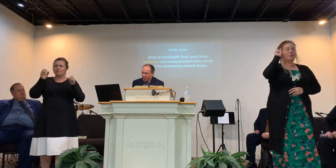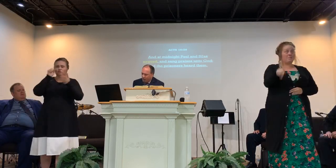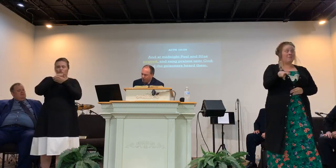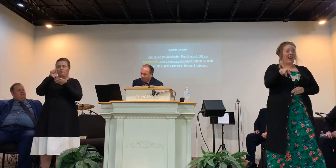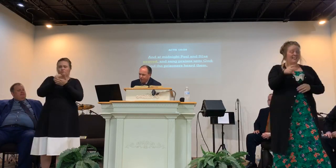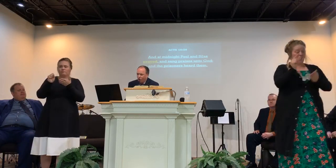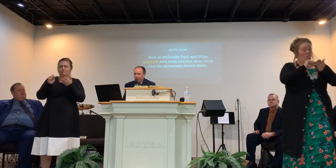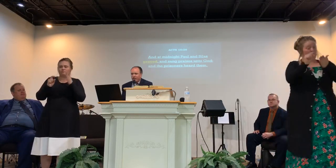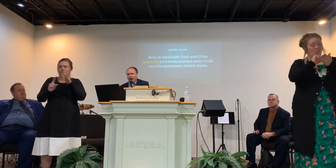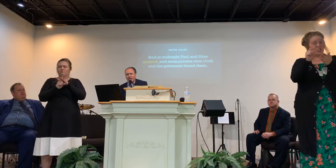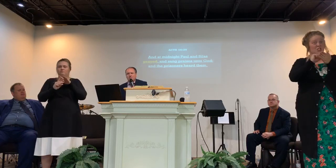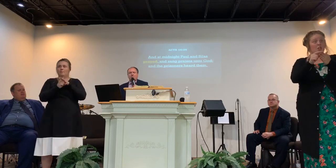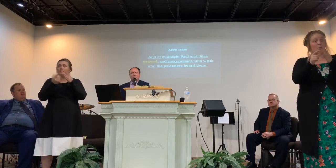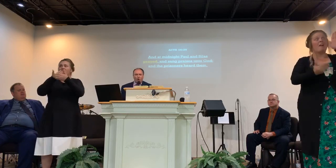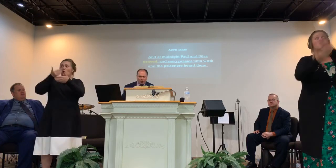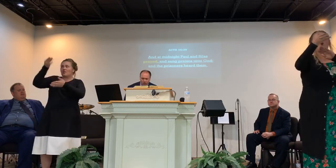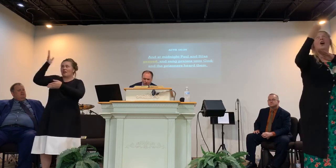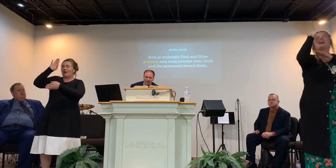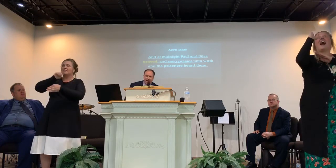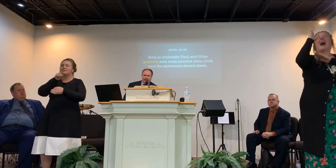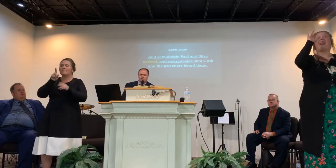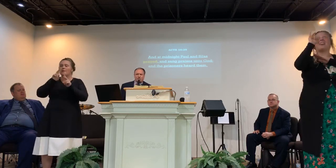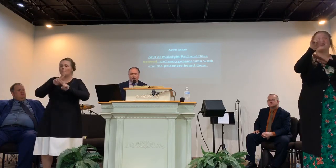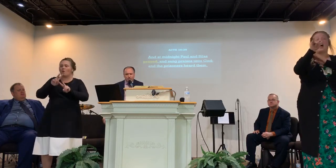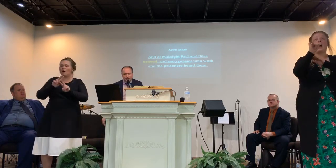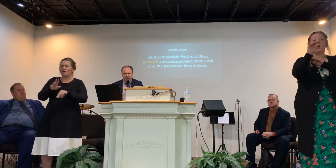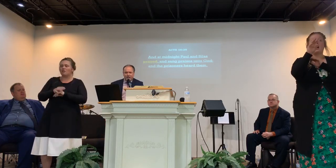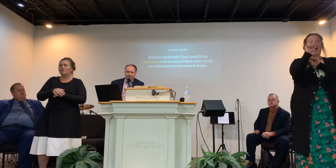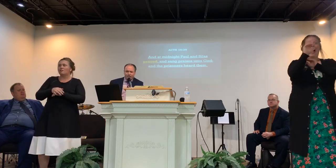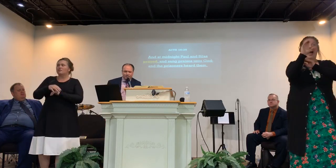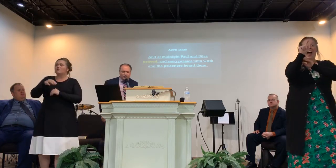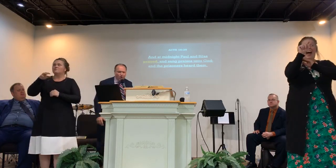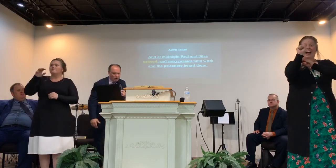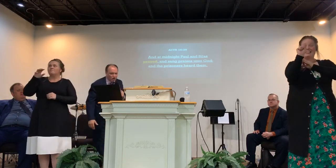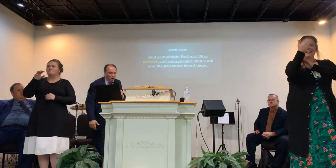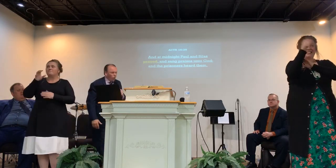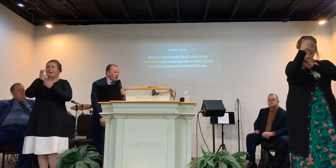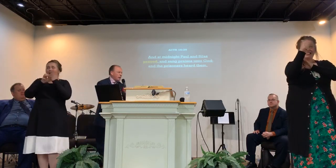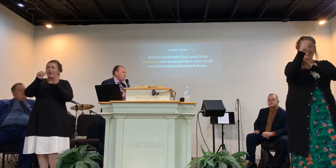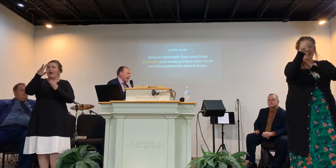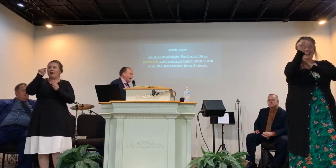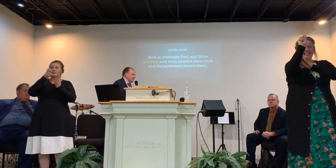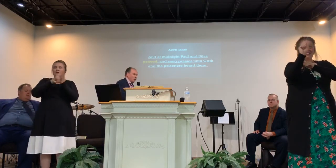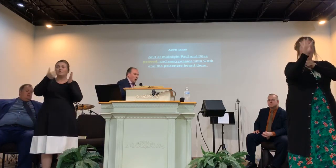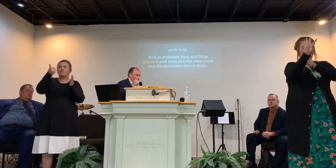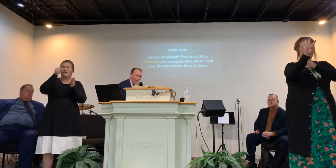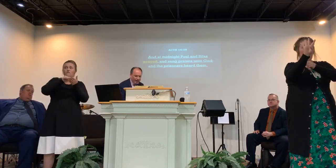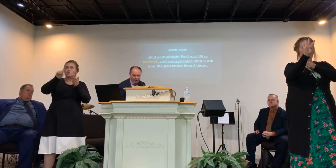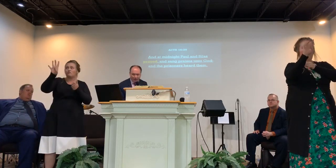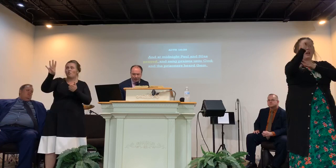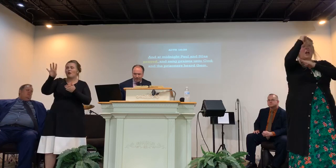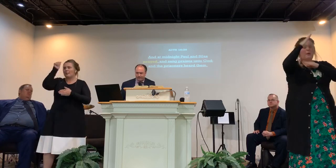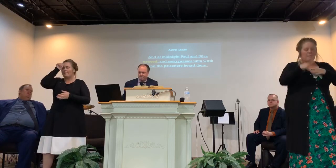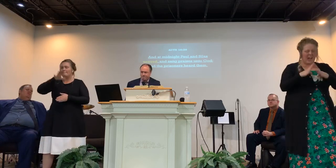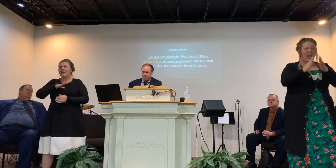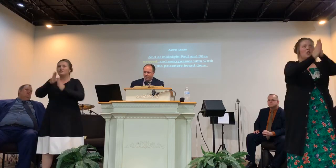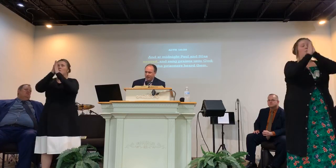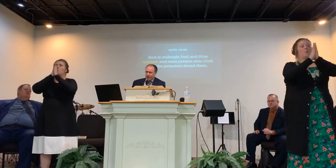that has ever come up before God as a memorial, Acts chapter 10 and verse 4, was a man's prayer.